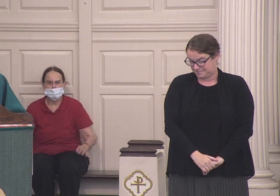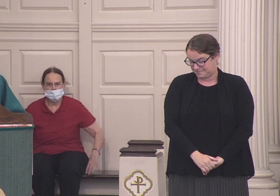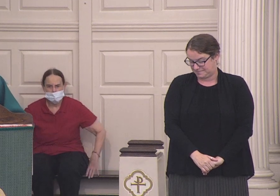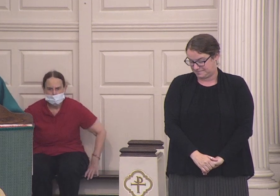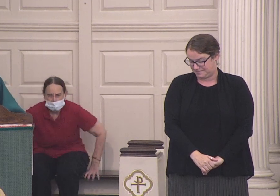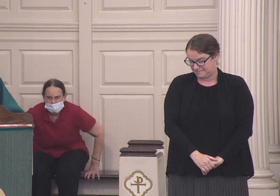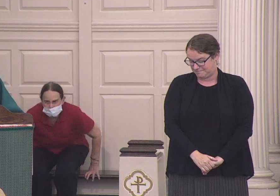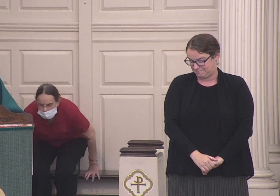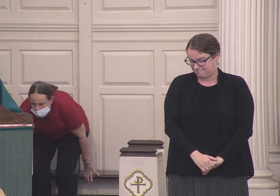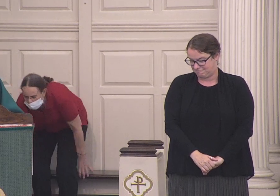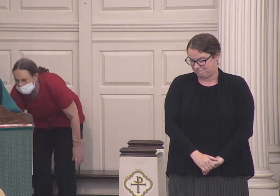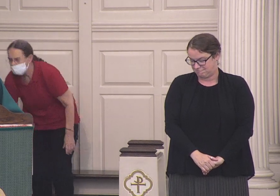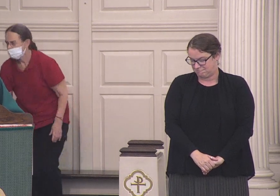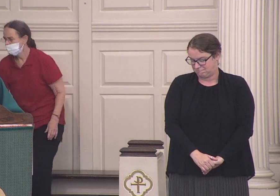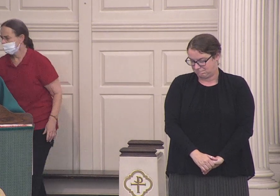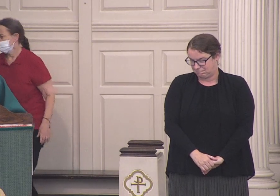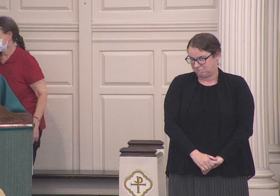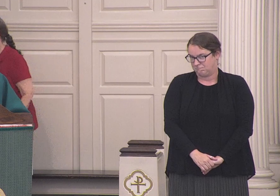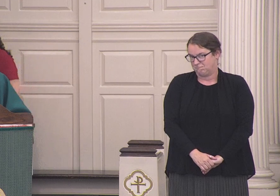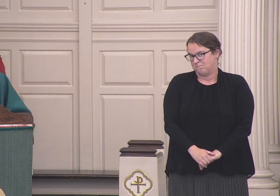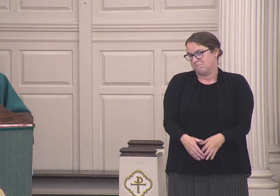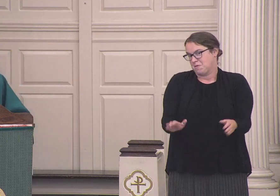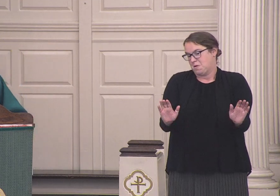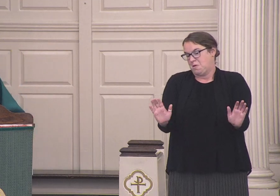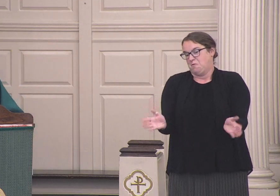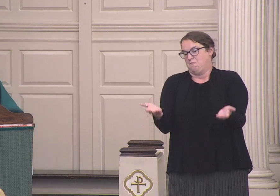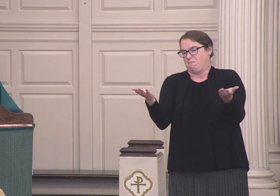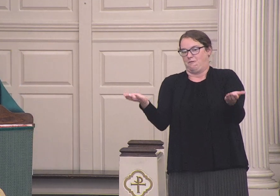To encourage our discipleship, that our